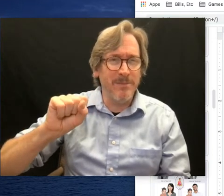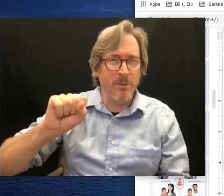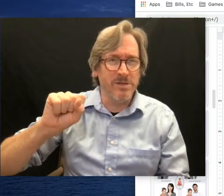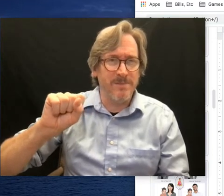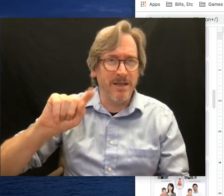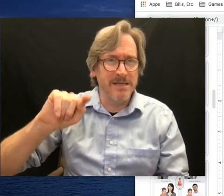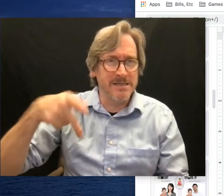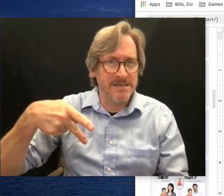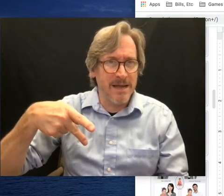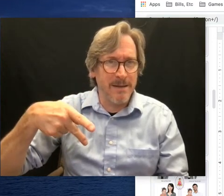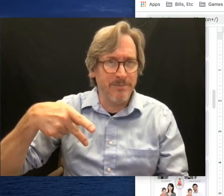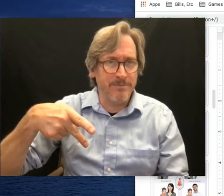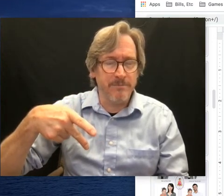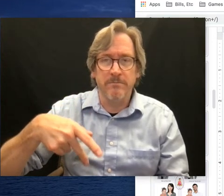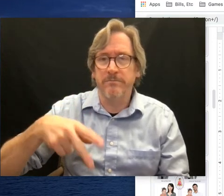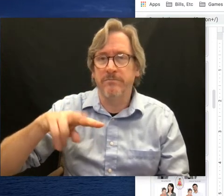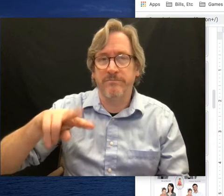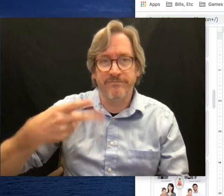Some people will spell it step